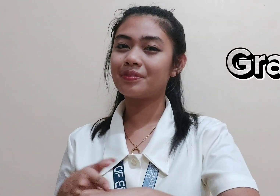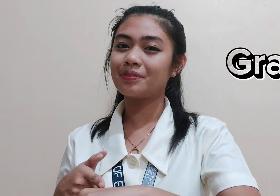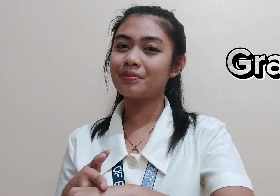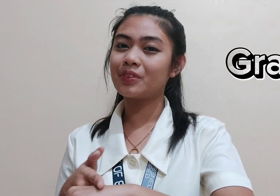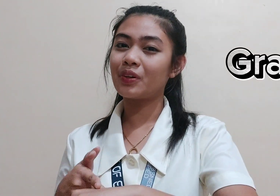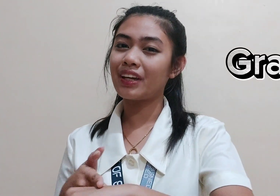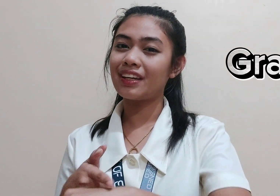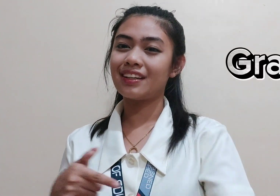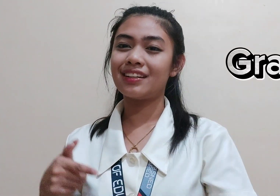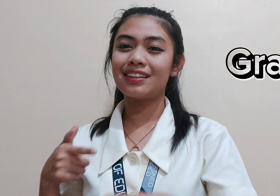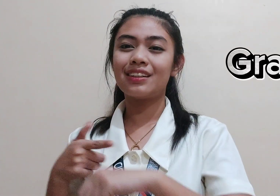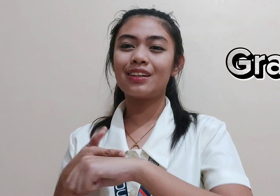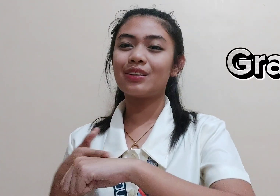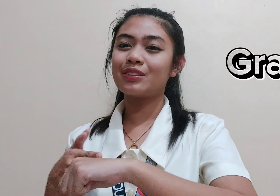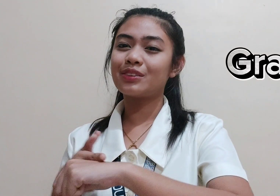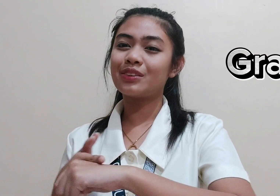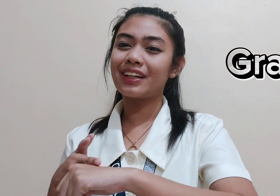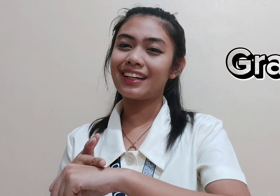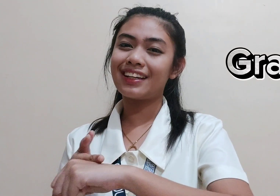Gray, gray.